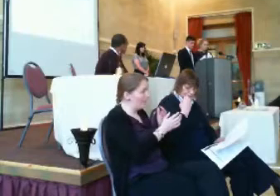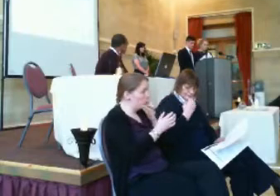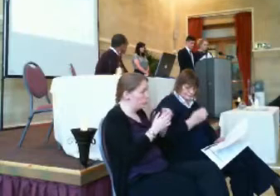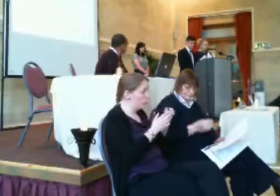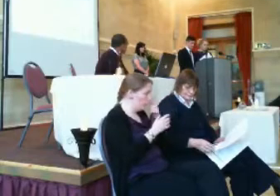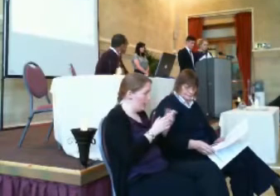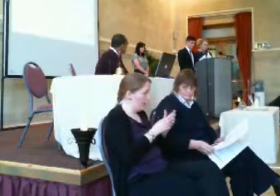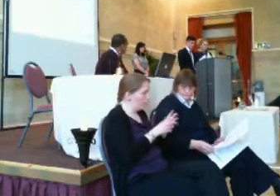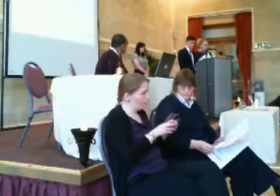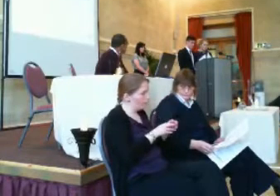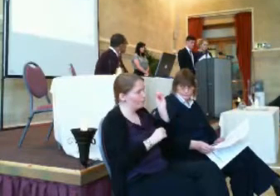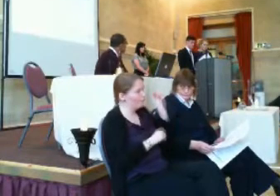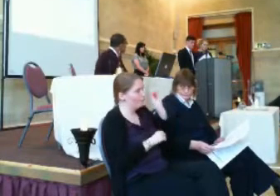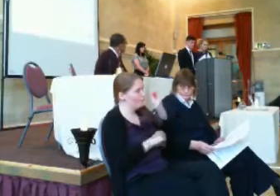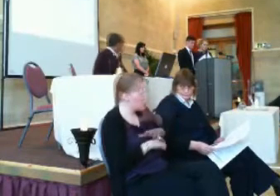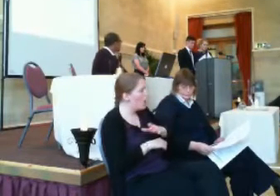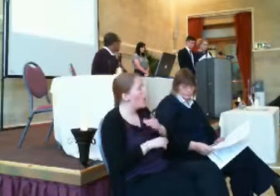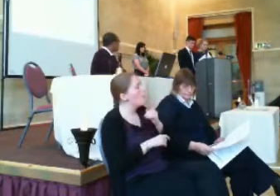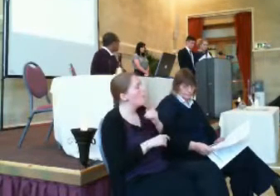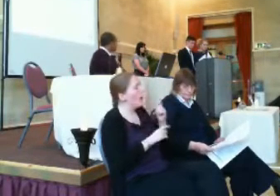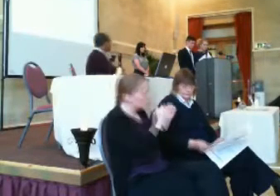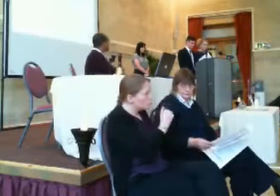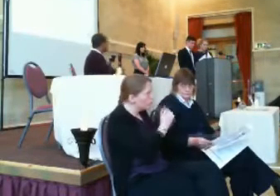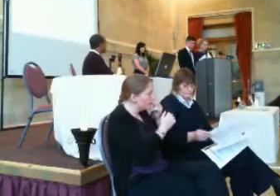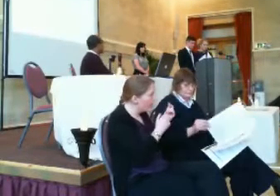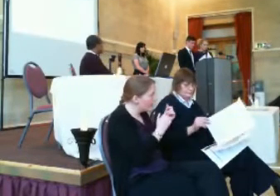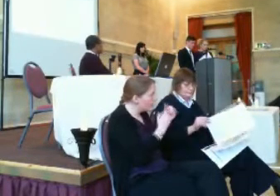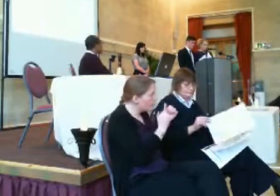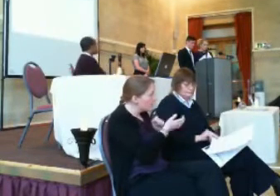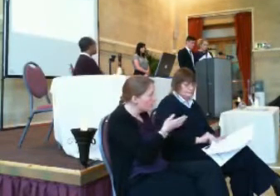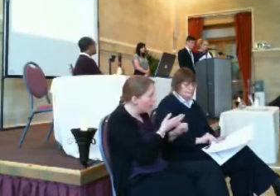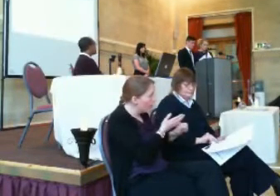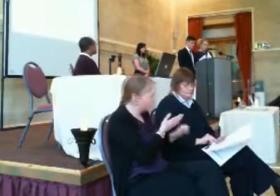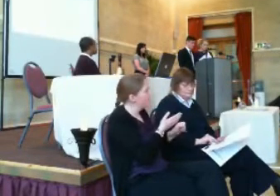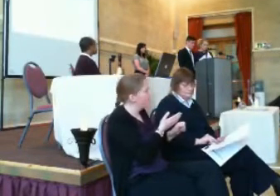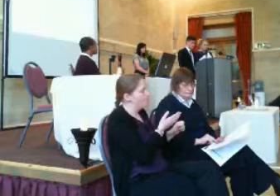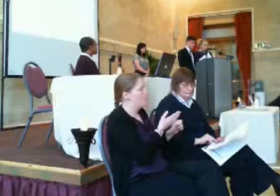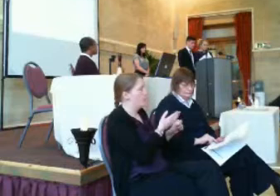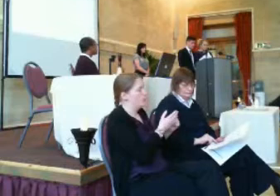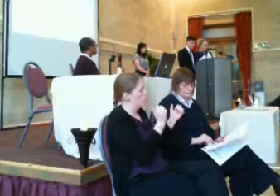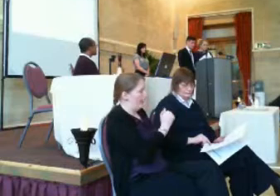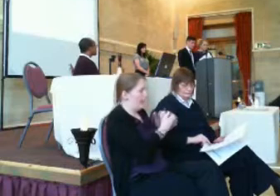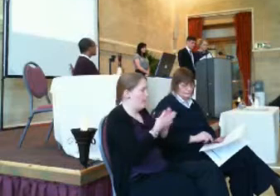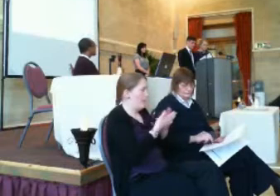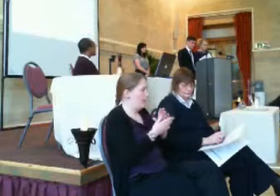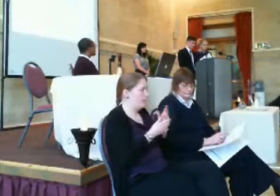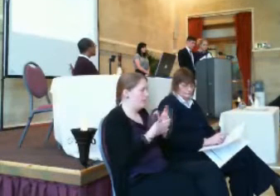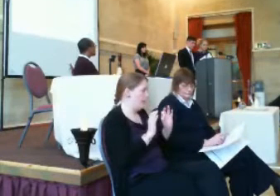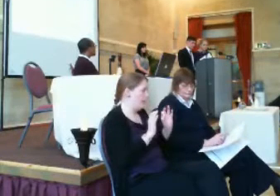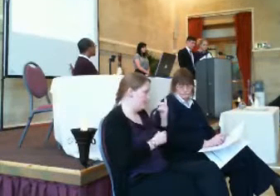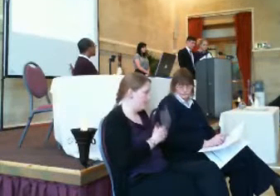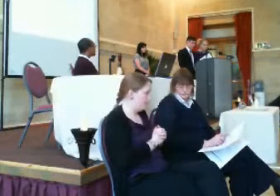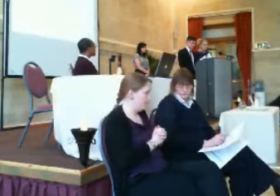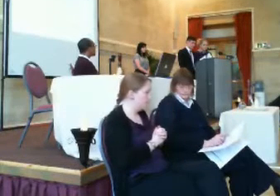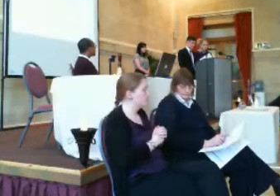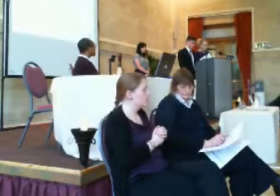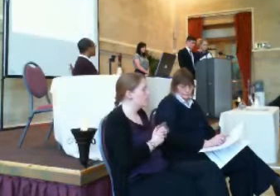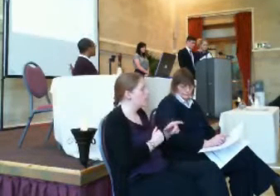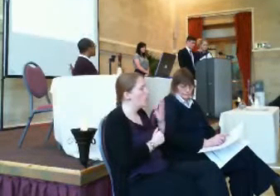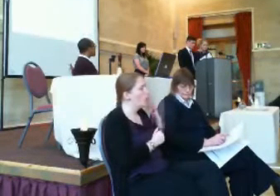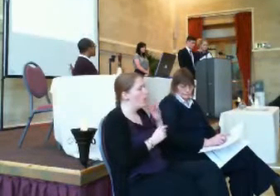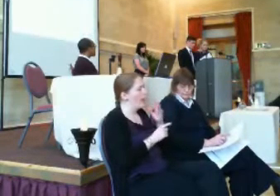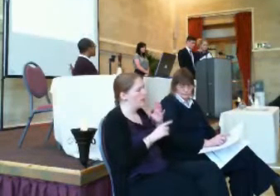guard. But there was no treaty. After Poland was invaded in September 1939, they thought about